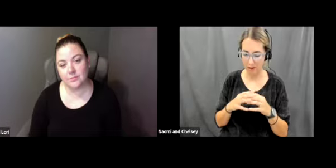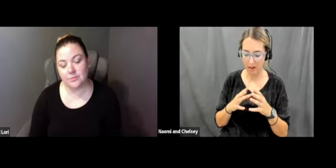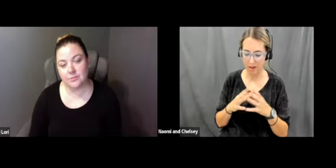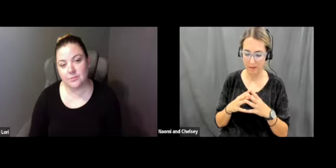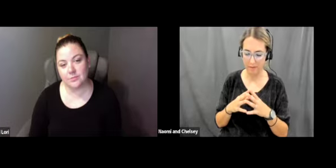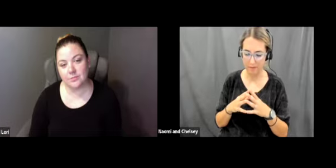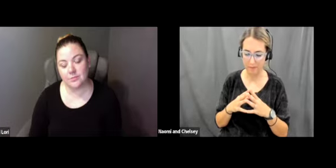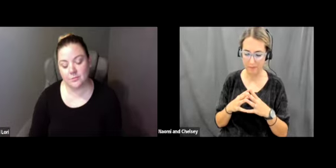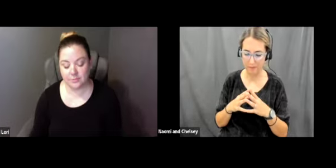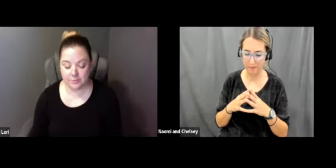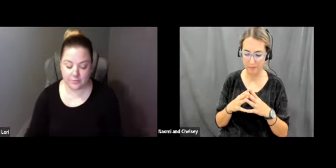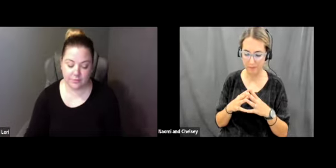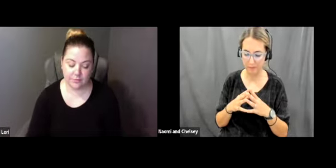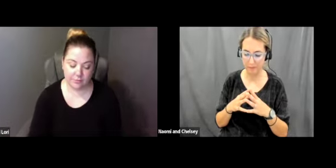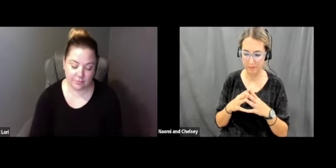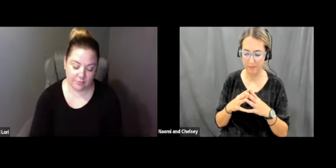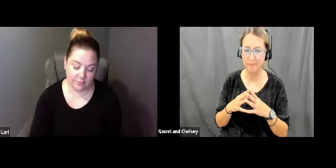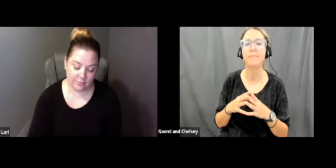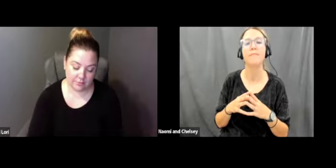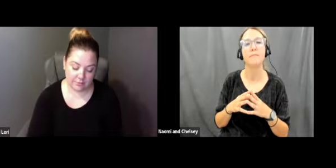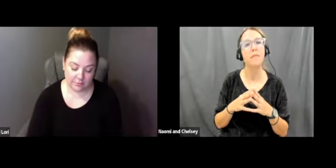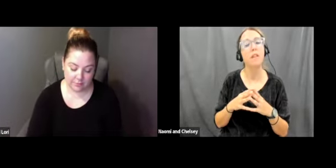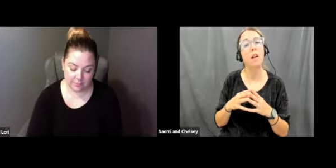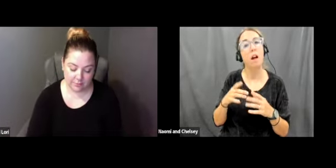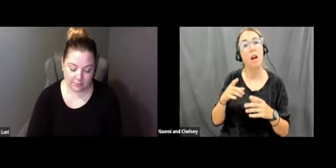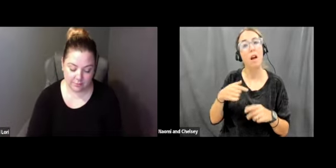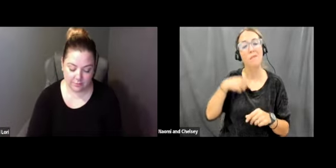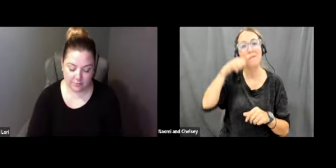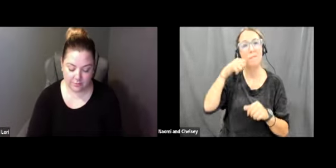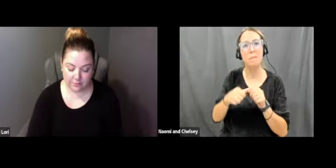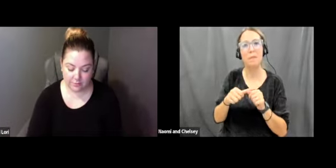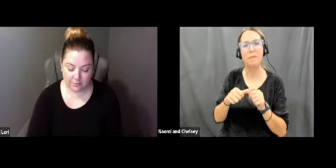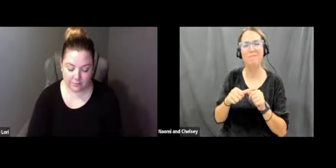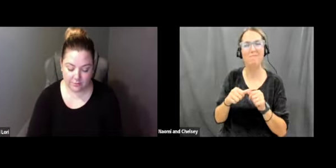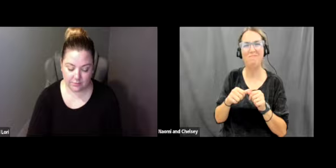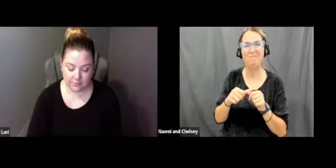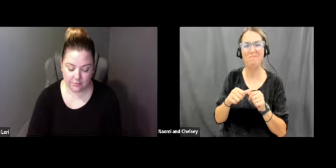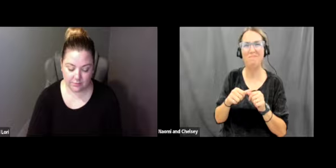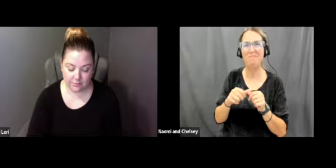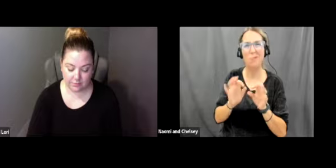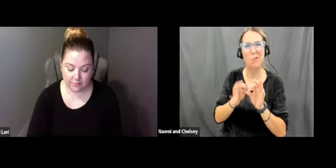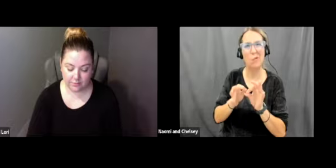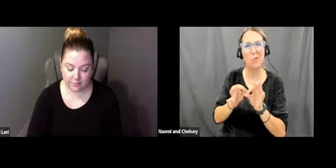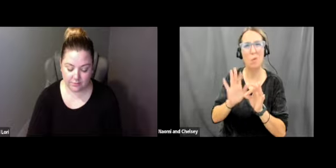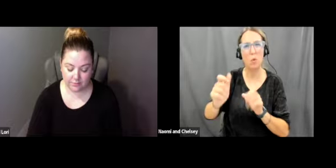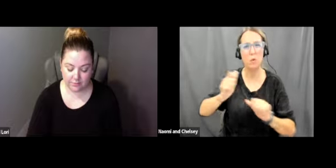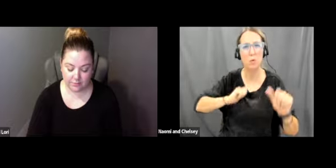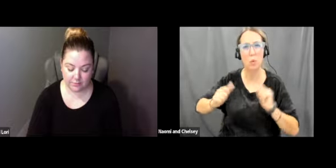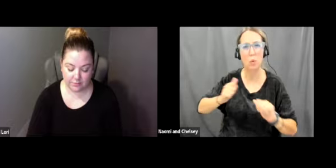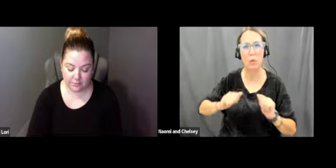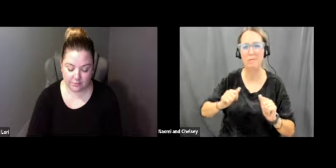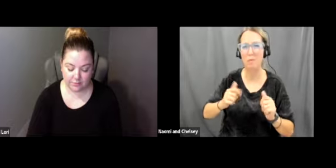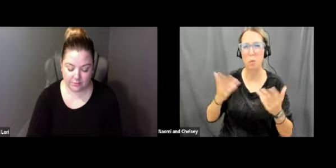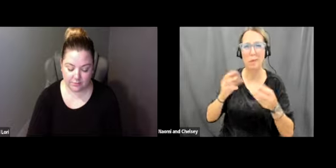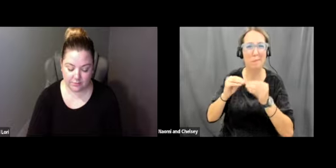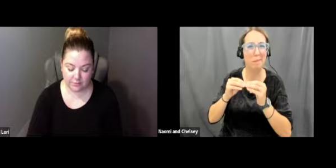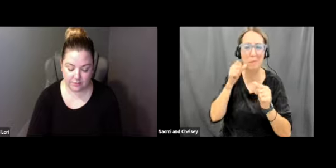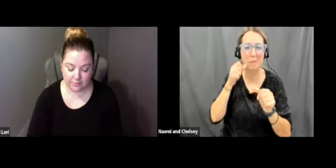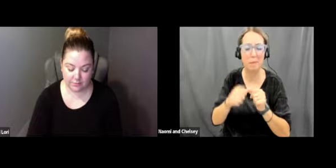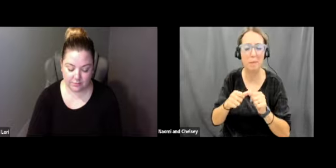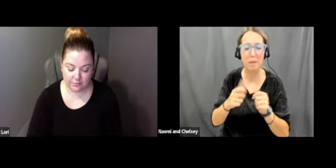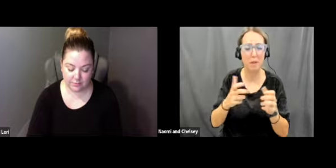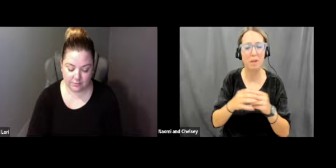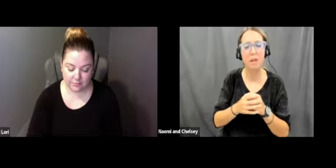I can't remember which of the podcasts, which of the episodes we were interpreting, but there was an